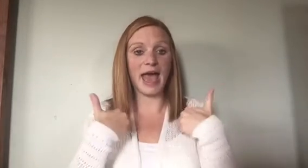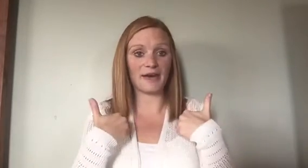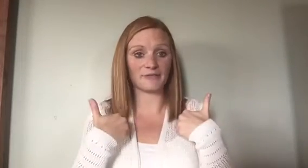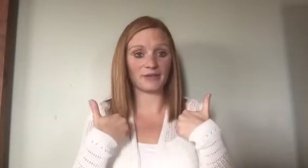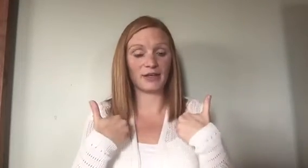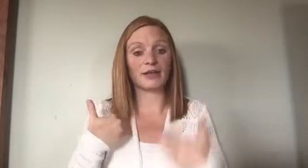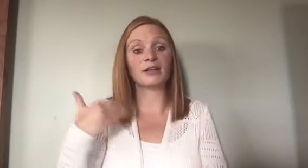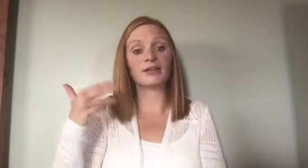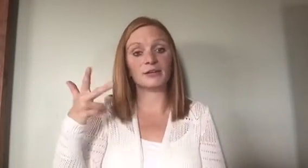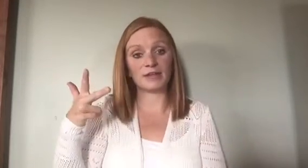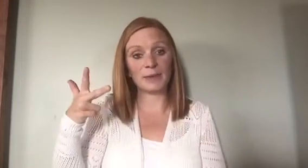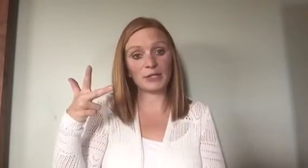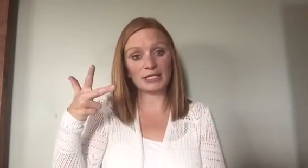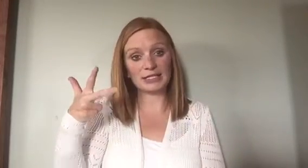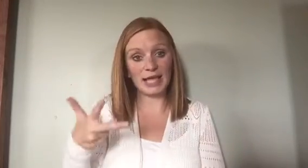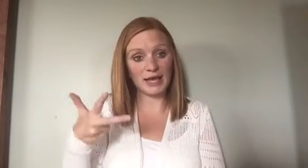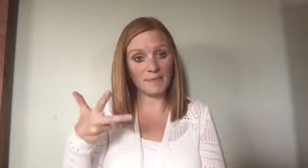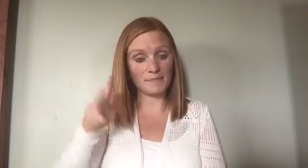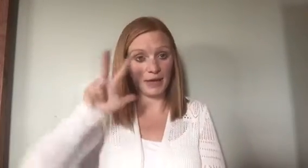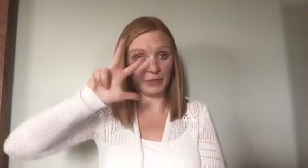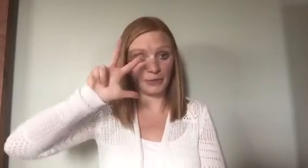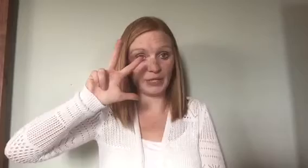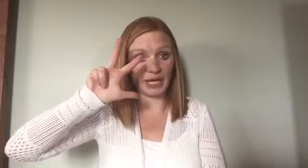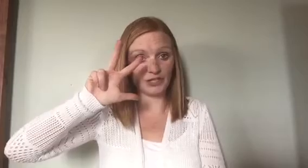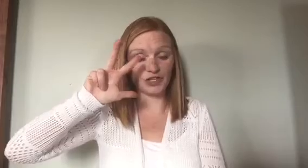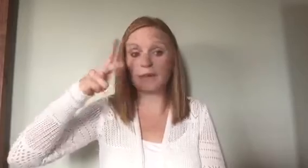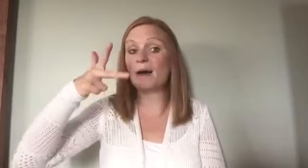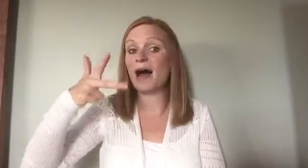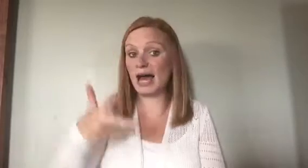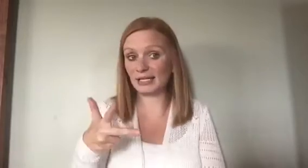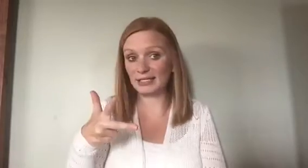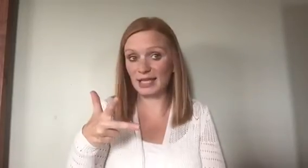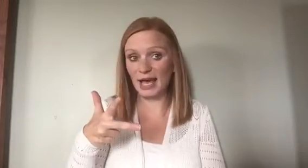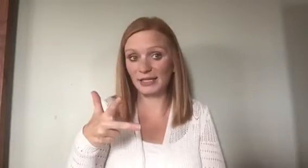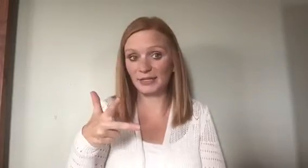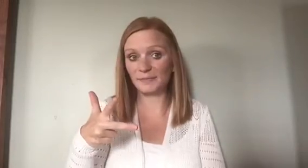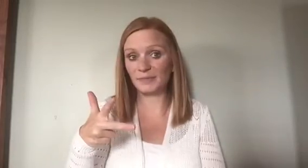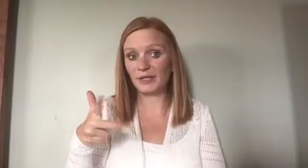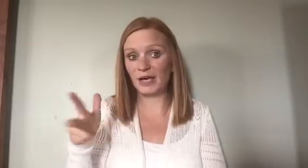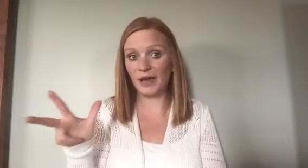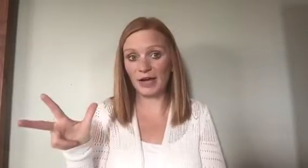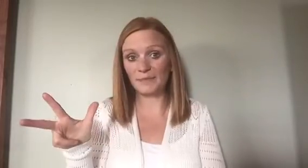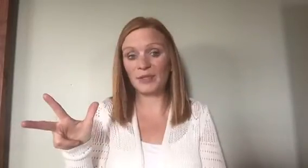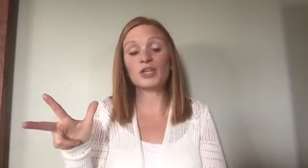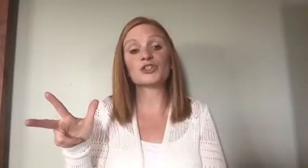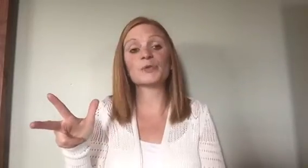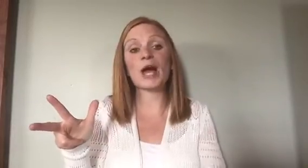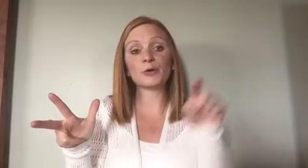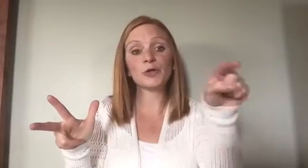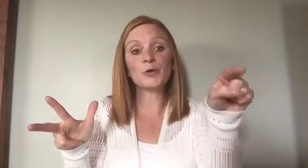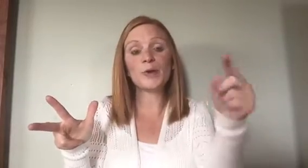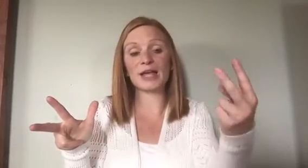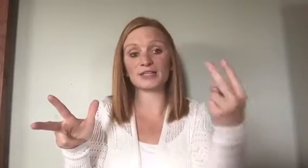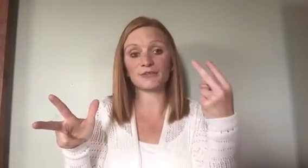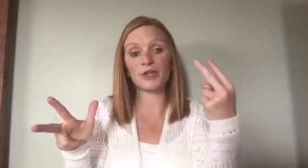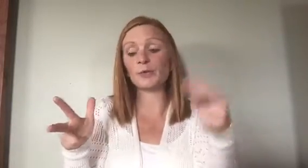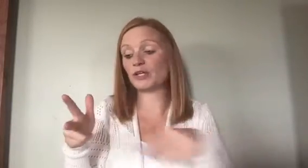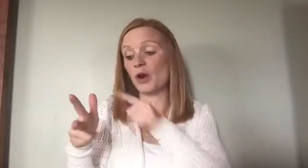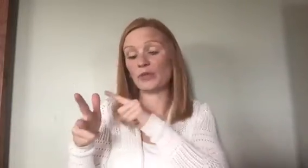have. Then I'm going to set up my 3 hand shape on its side. All right. So now you as the viewer know that